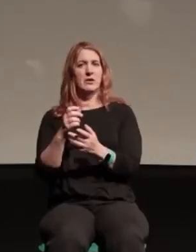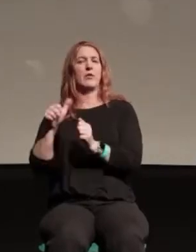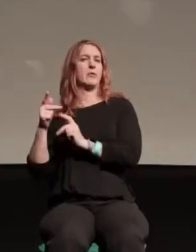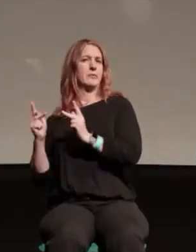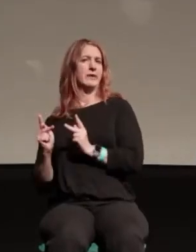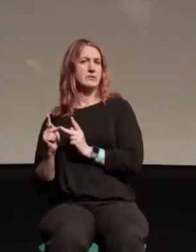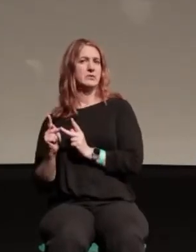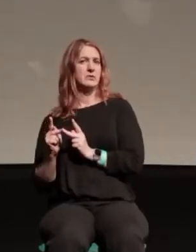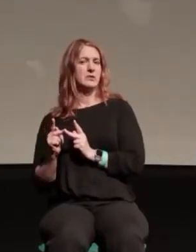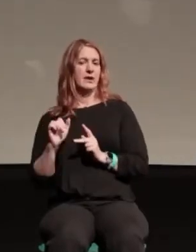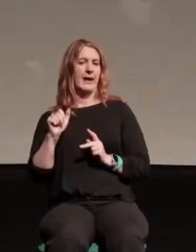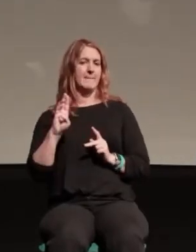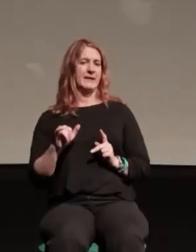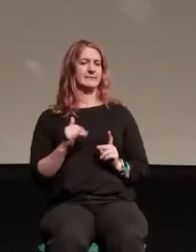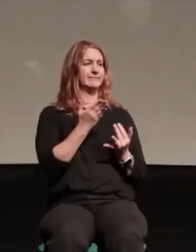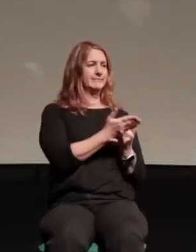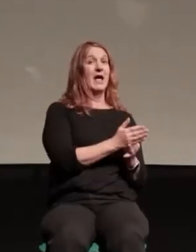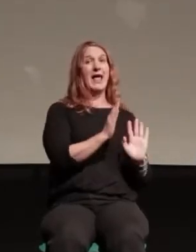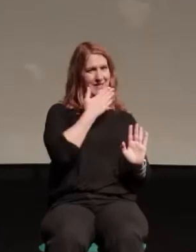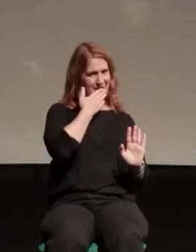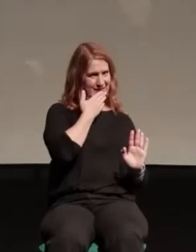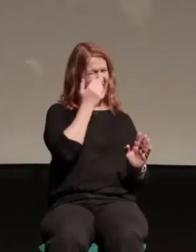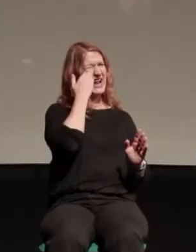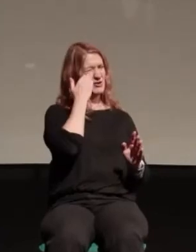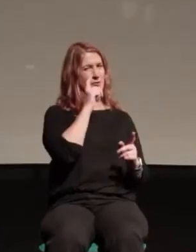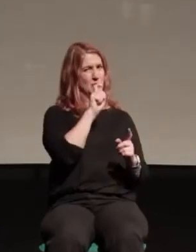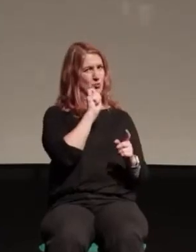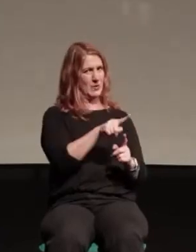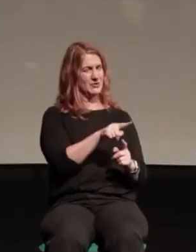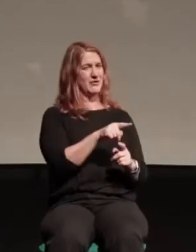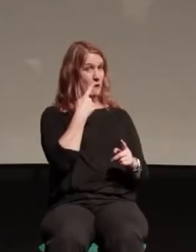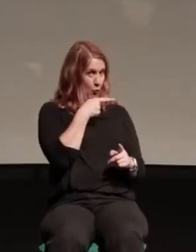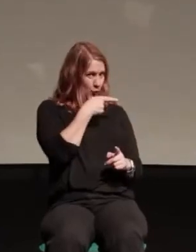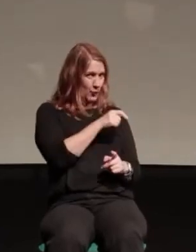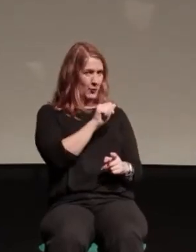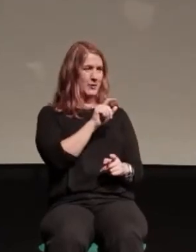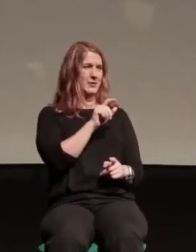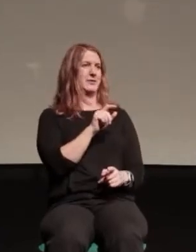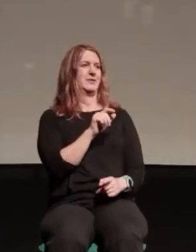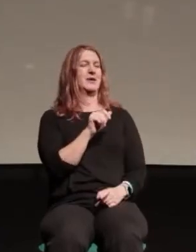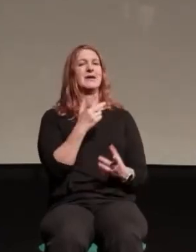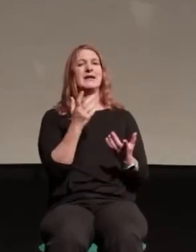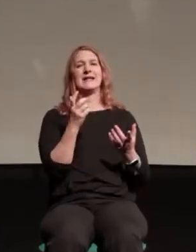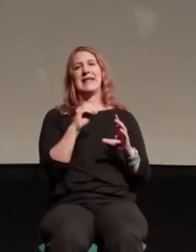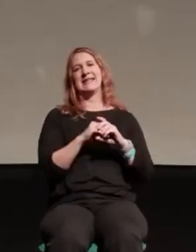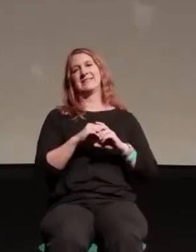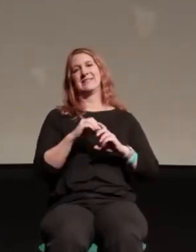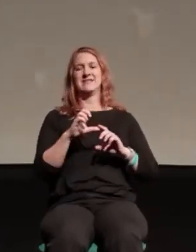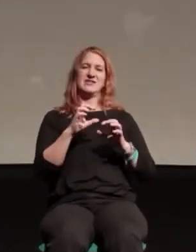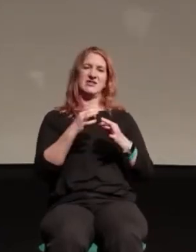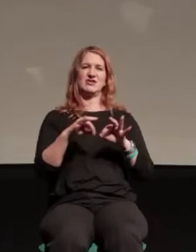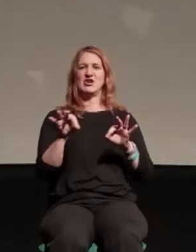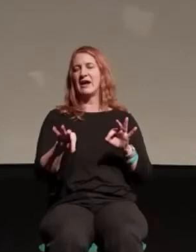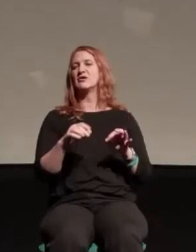All right. But Yeah. Thank you. Yes, we actually have this question specifically for you that's already in chat, so you'll get to talk